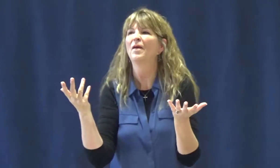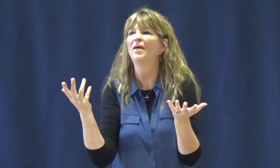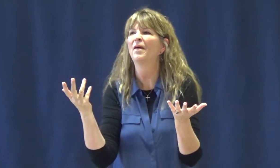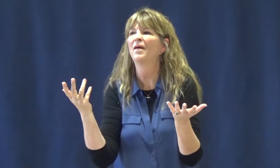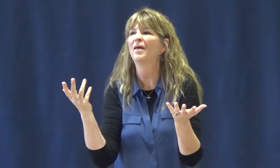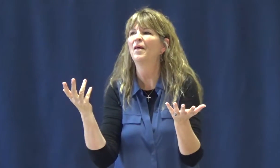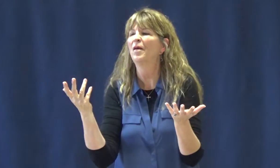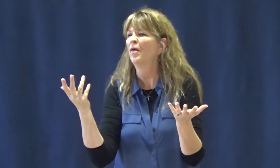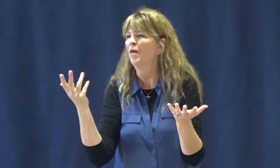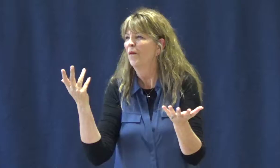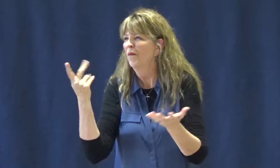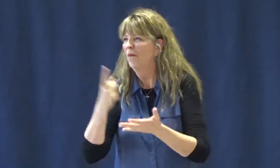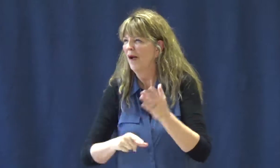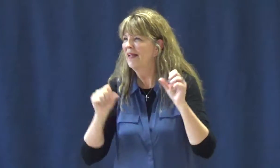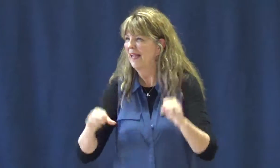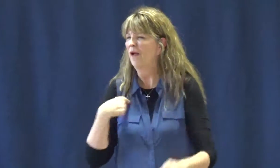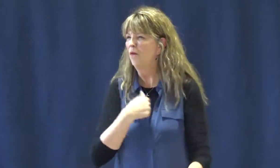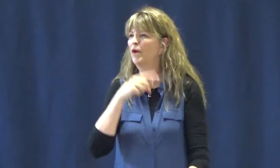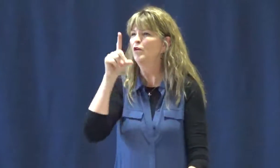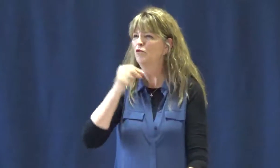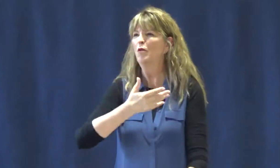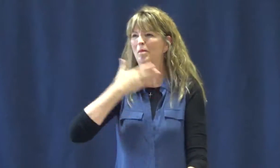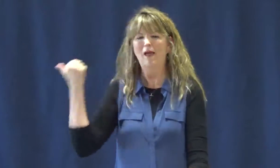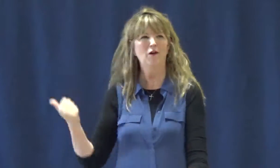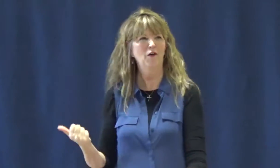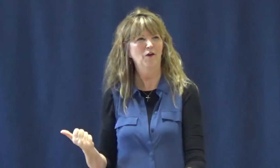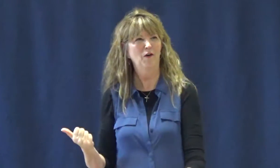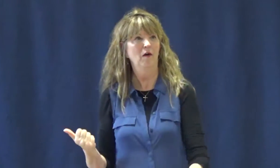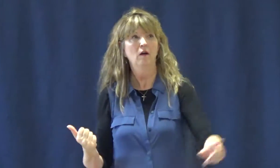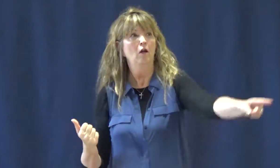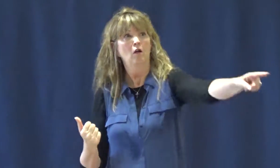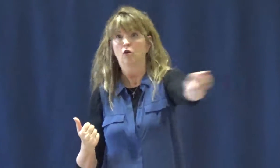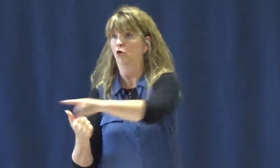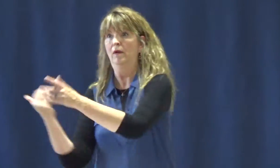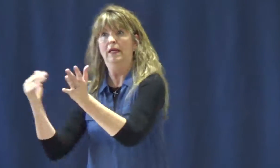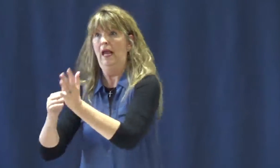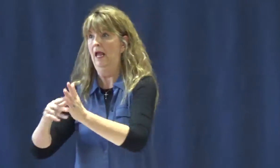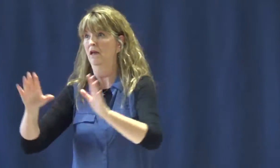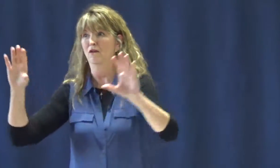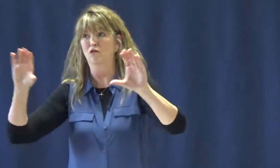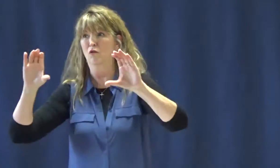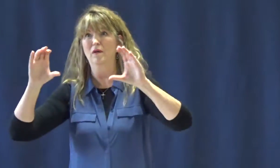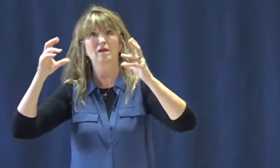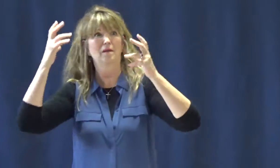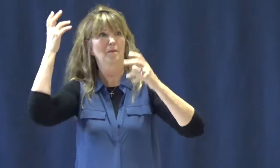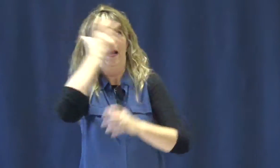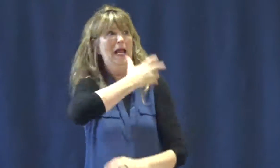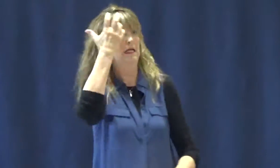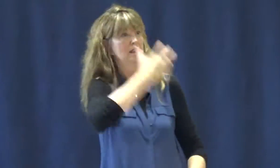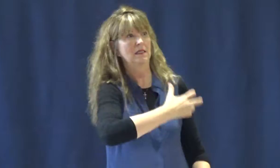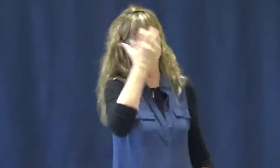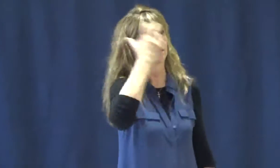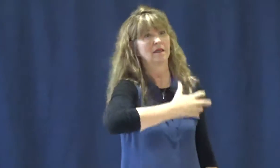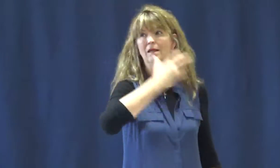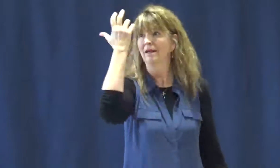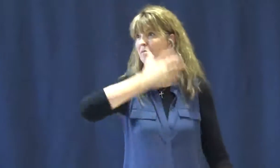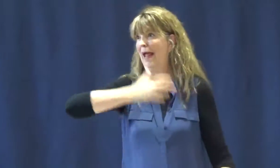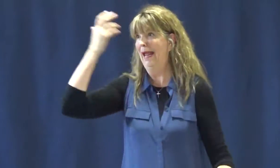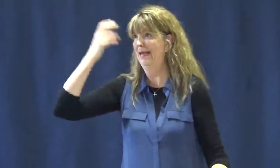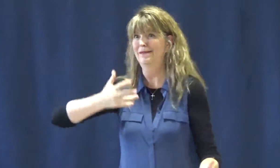it out? What can we do better? Again, you're doing an amazing,